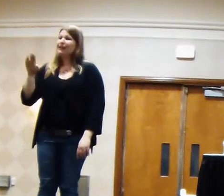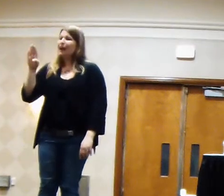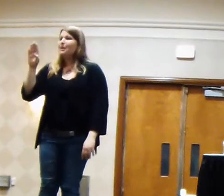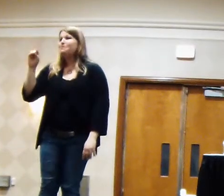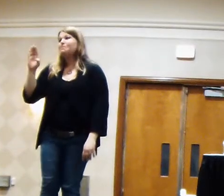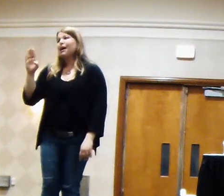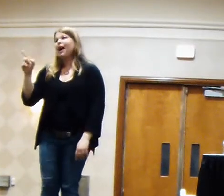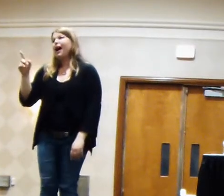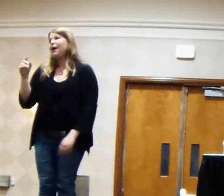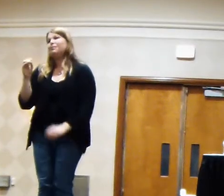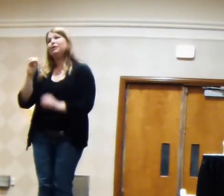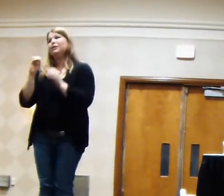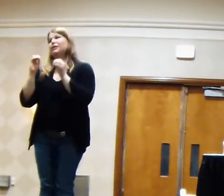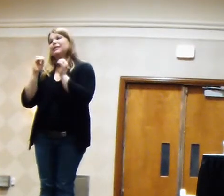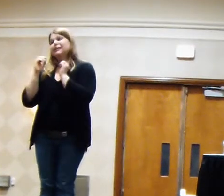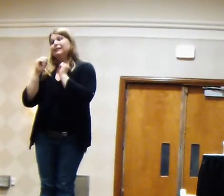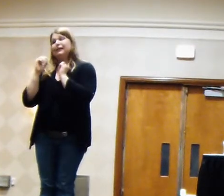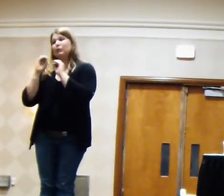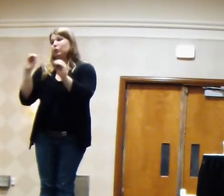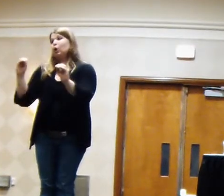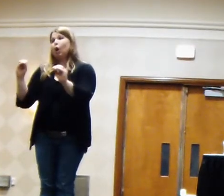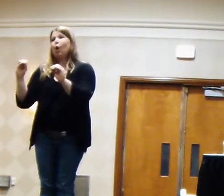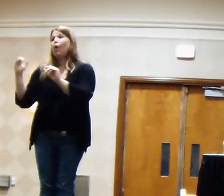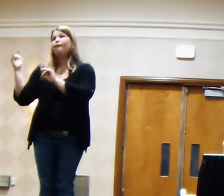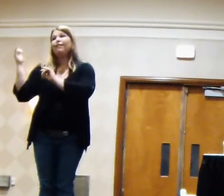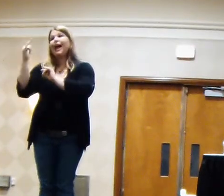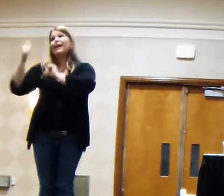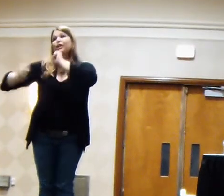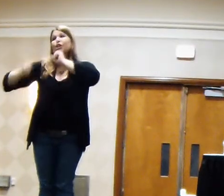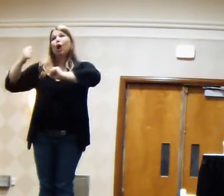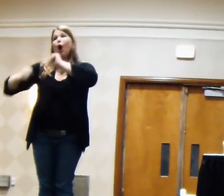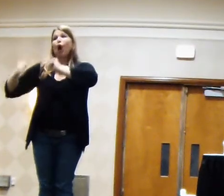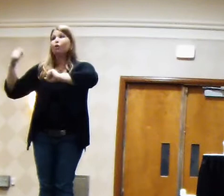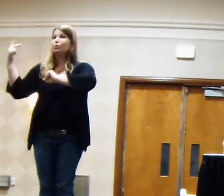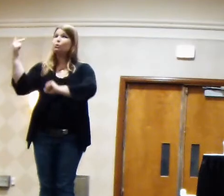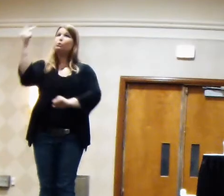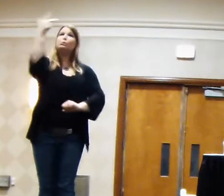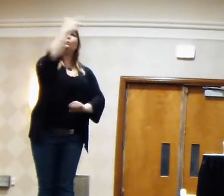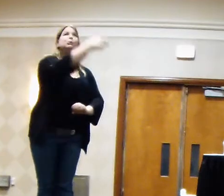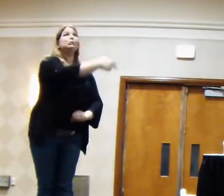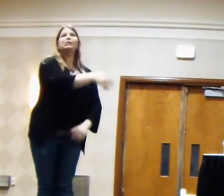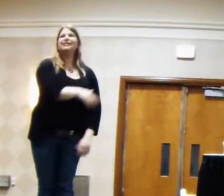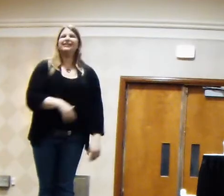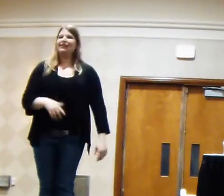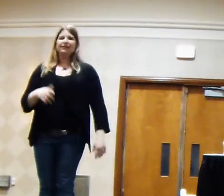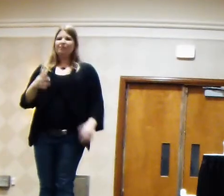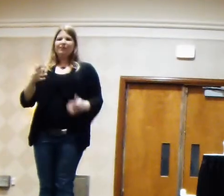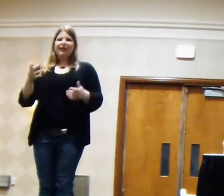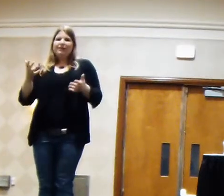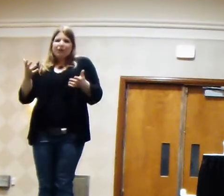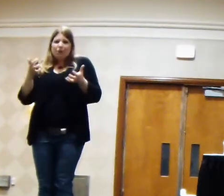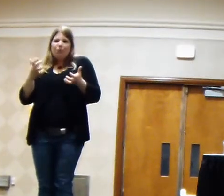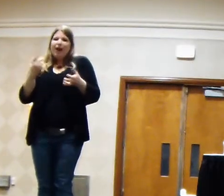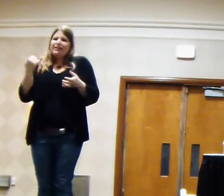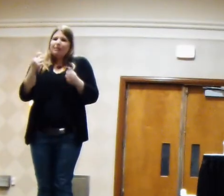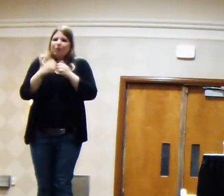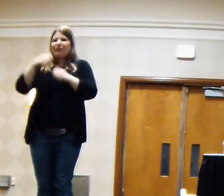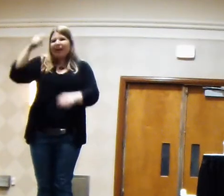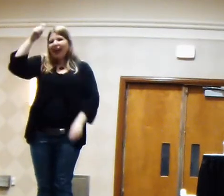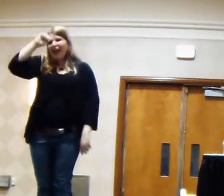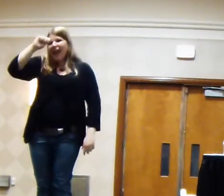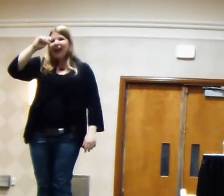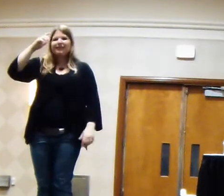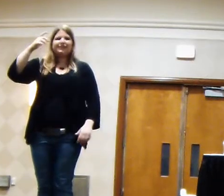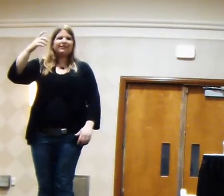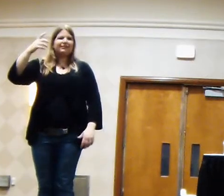there's not going to be flying cars in 2015. That's just not going to happen. People just, they want somebody with a hat on, They don't